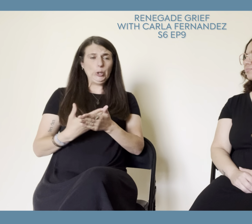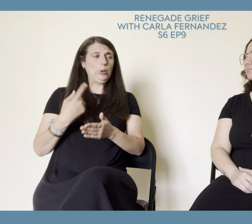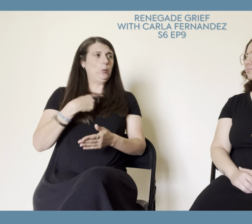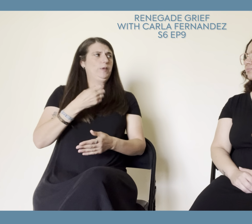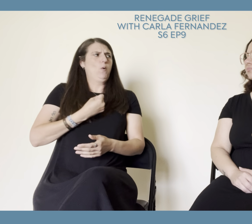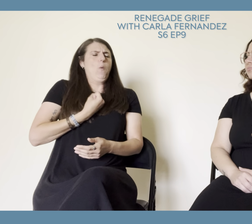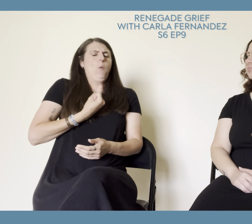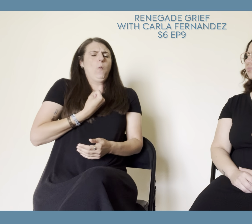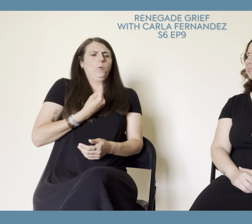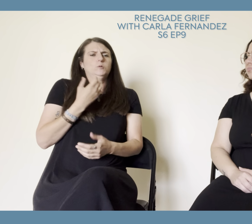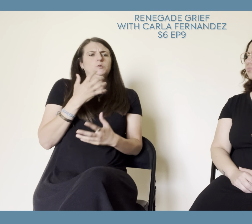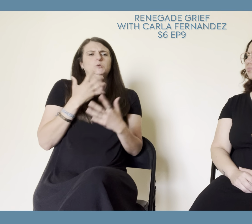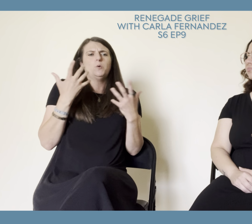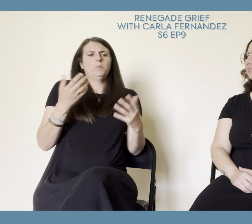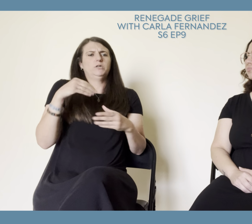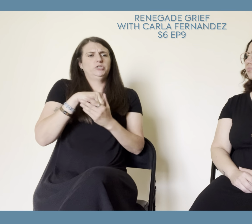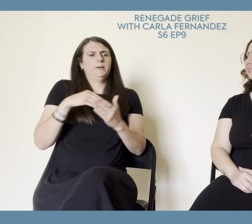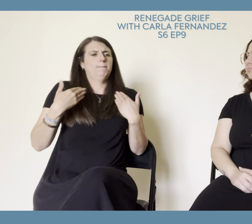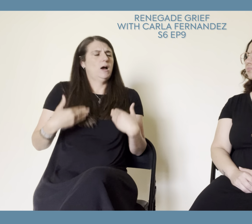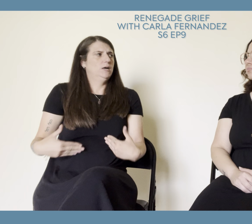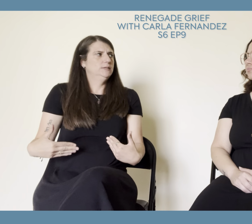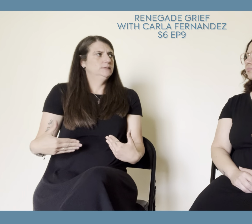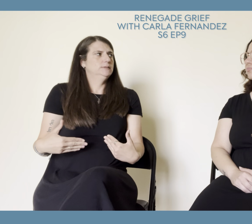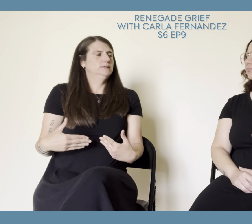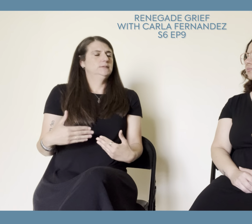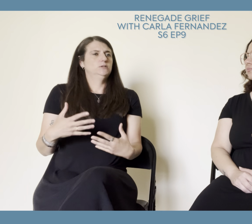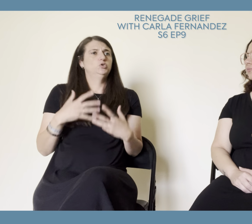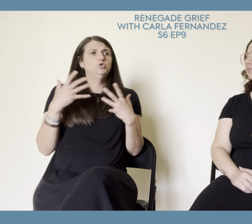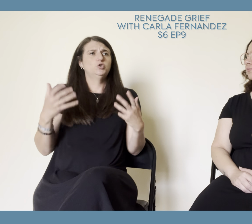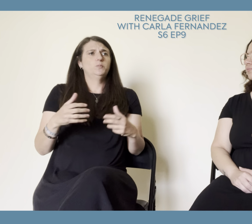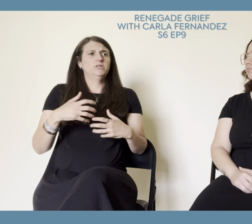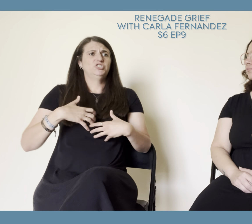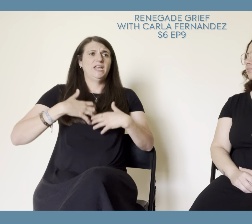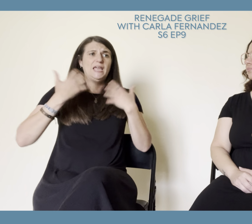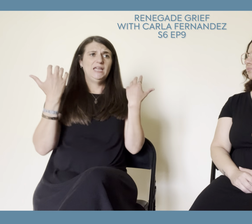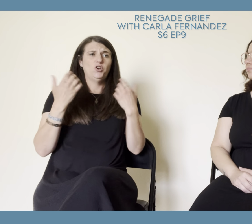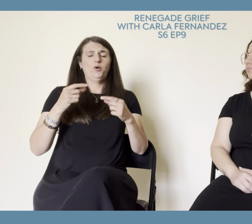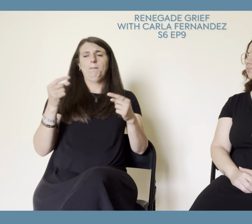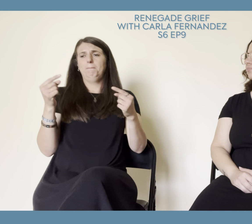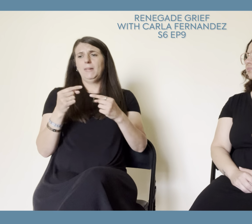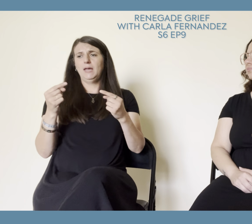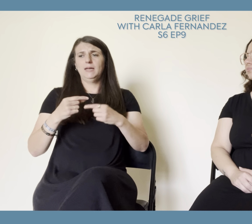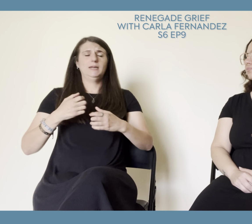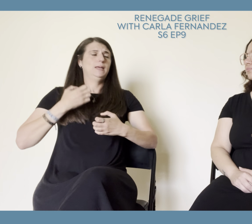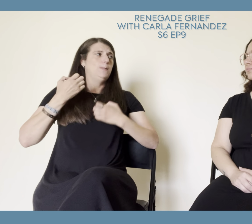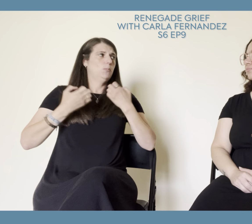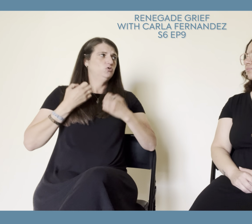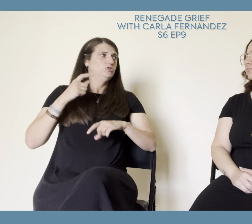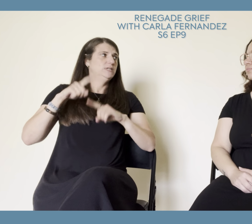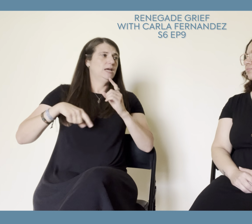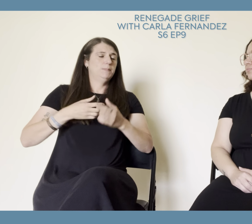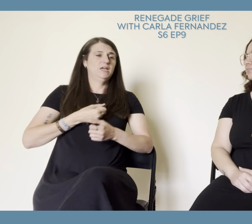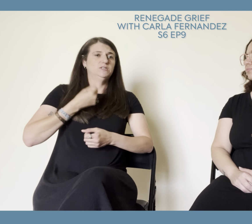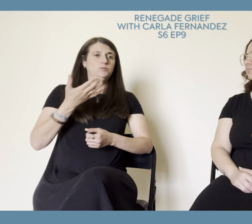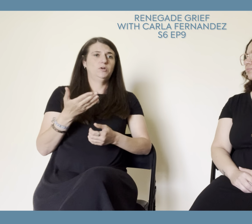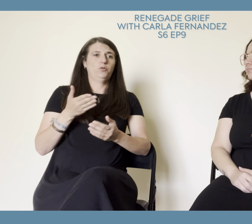in our bodies, so much anger and pain and emotion that can't be expressed through pure